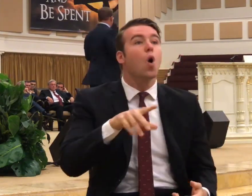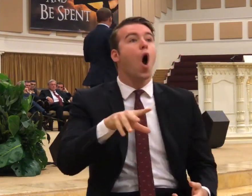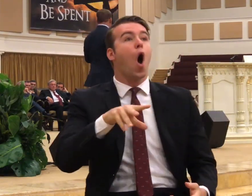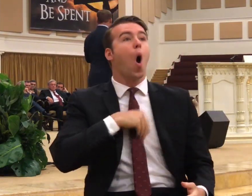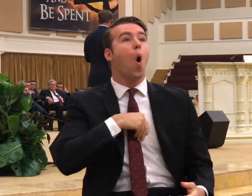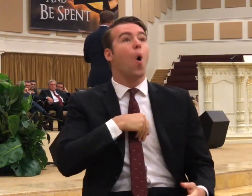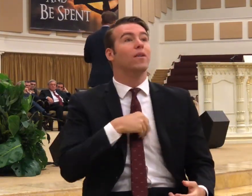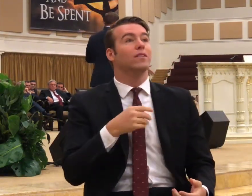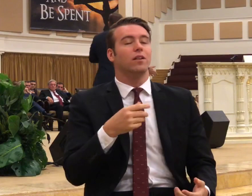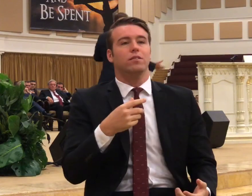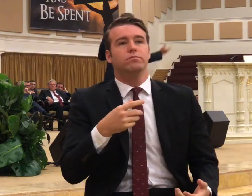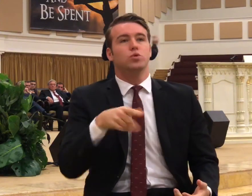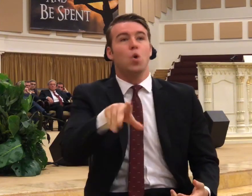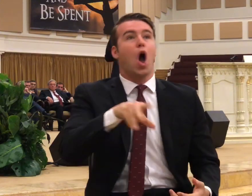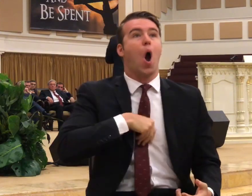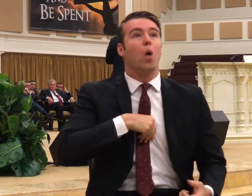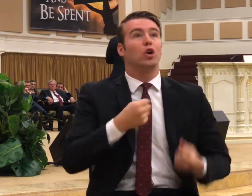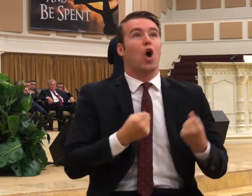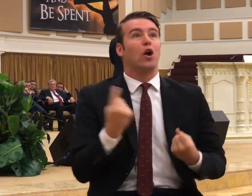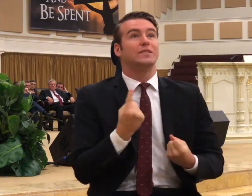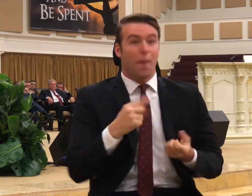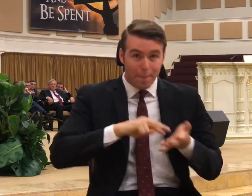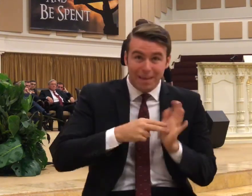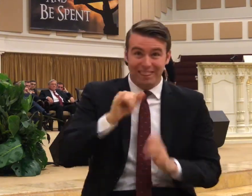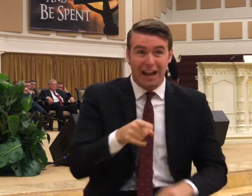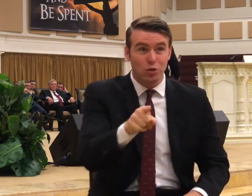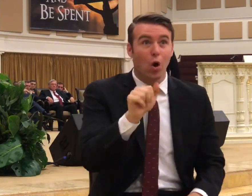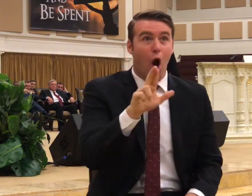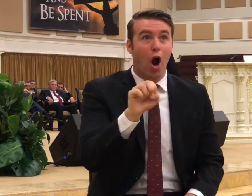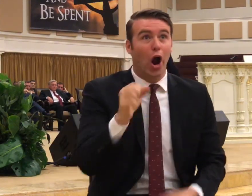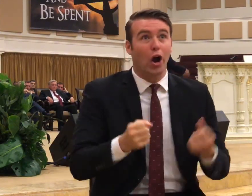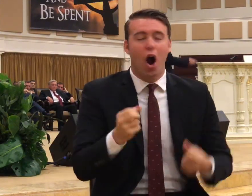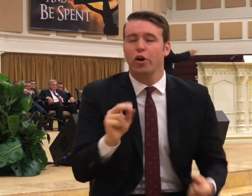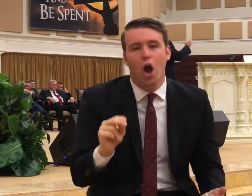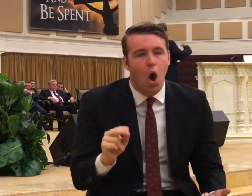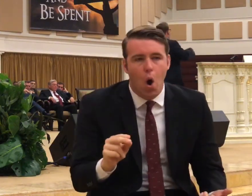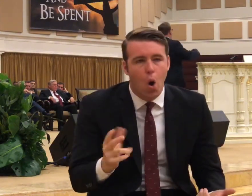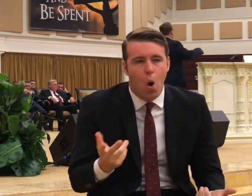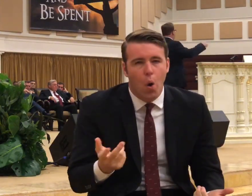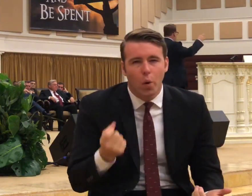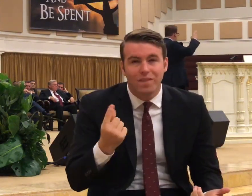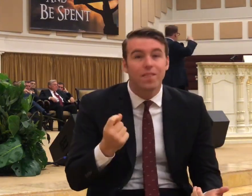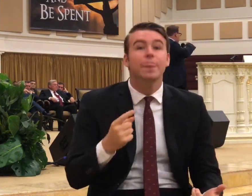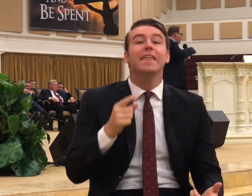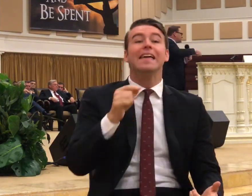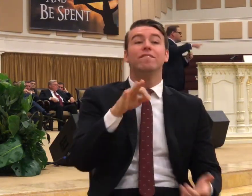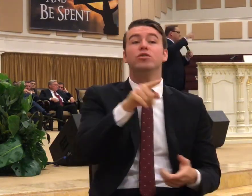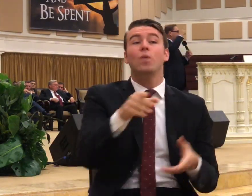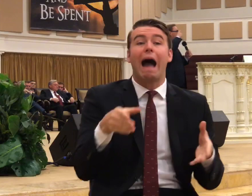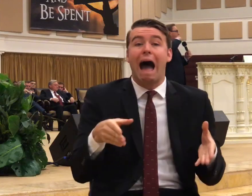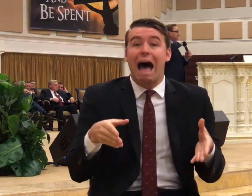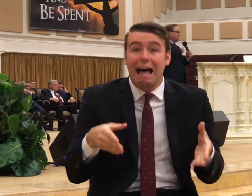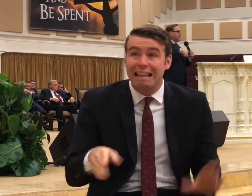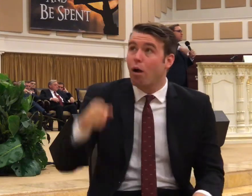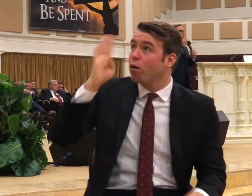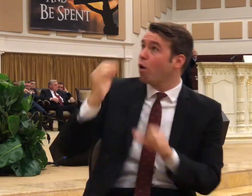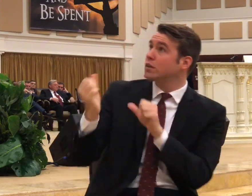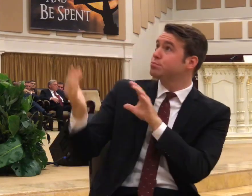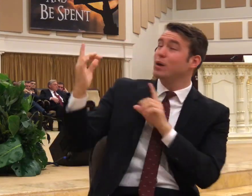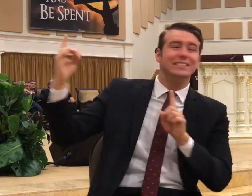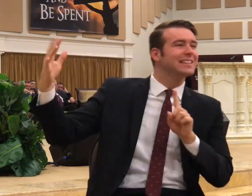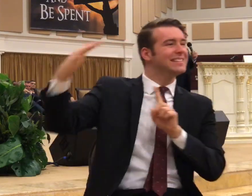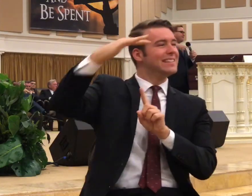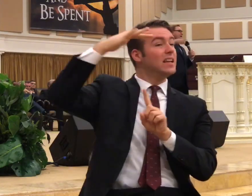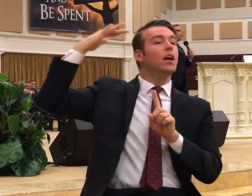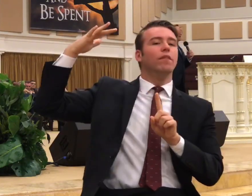car. Just coming to church isn't going to do it. But when you allow the brooding presence of God to begin to